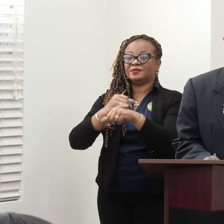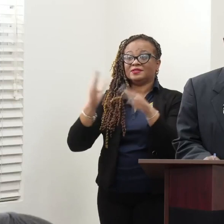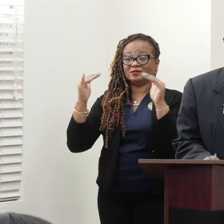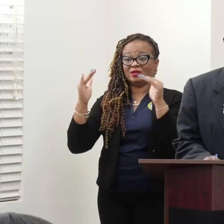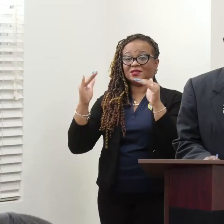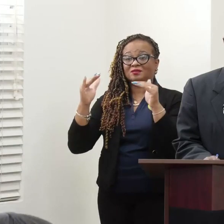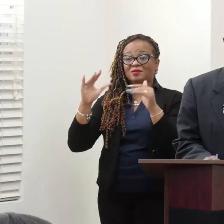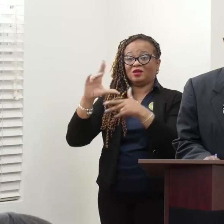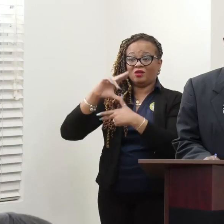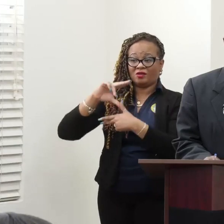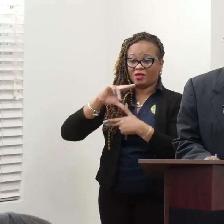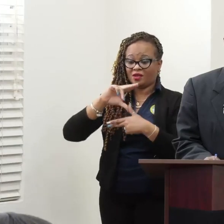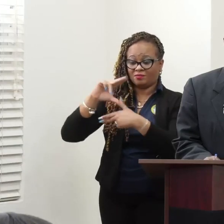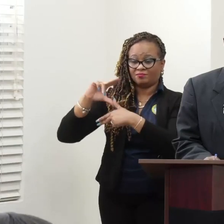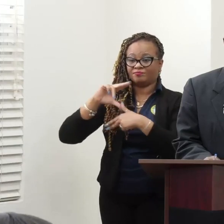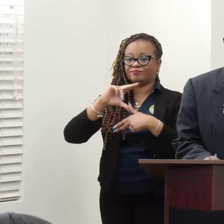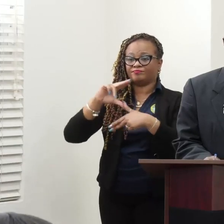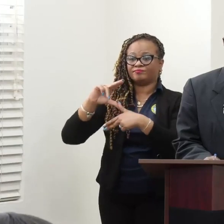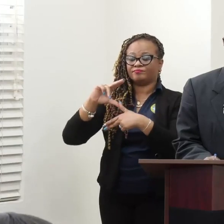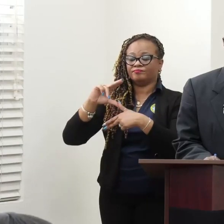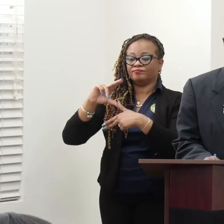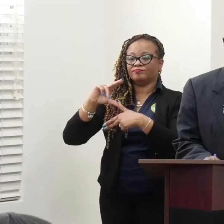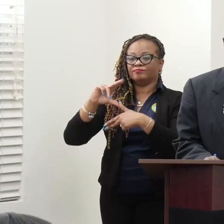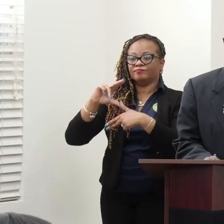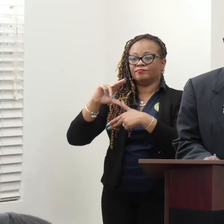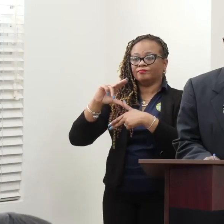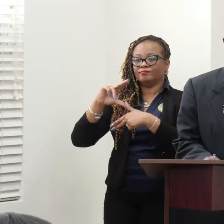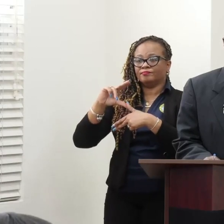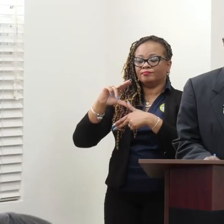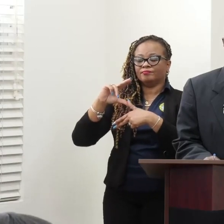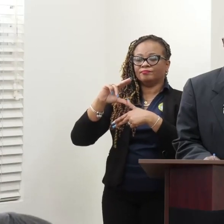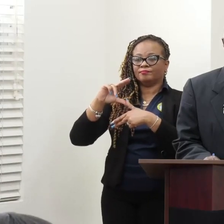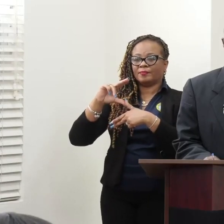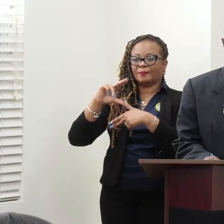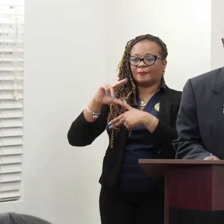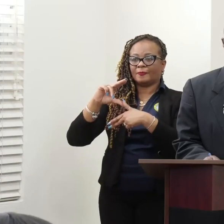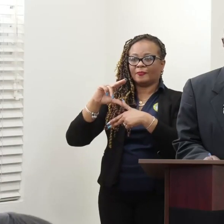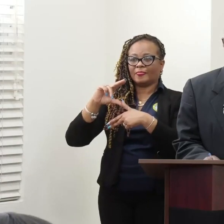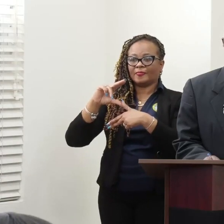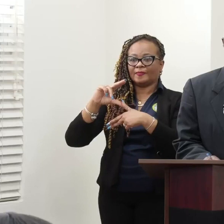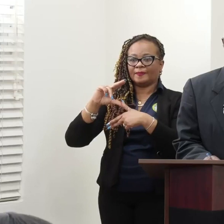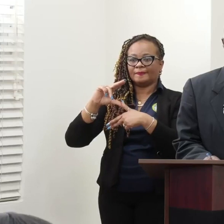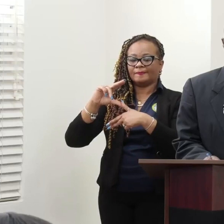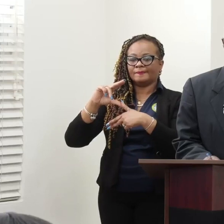passe cyclone là venir Abaco avec Freeport.